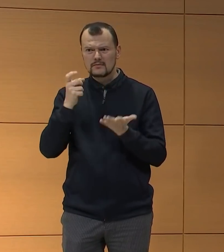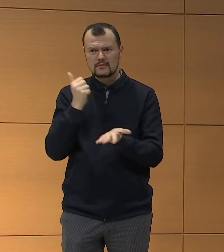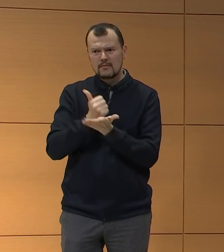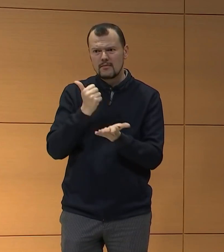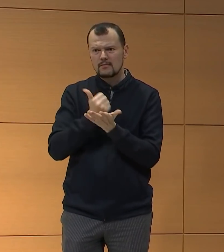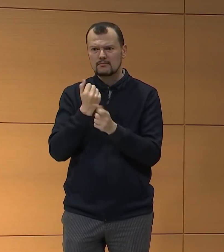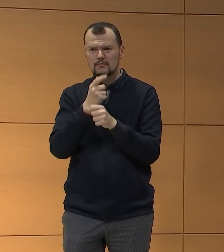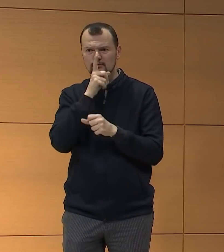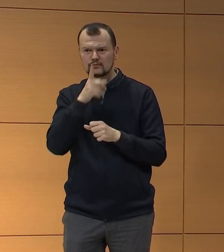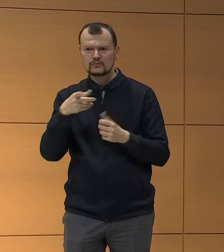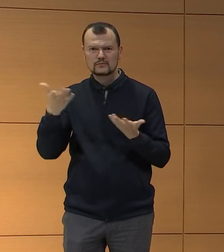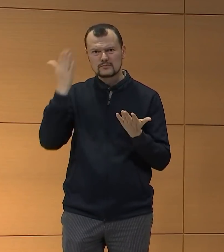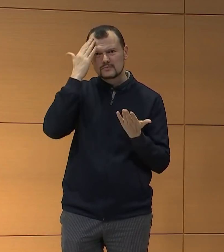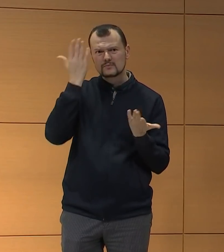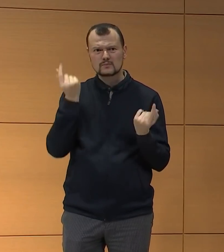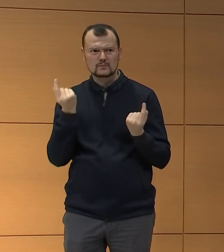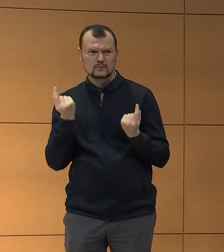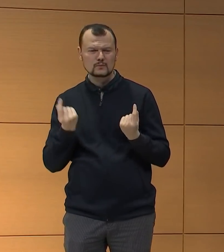that.